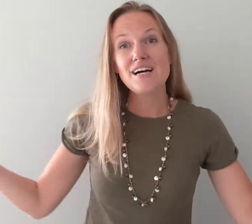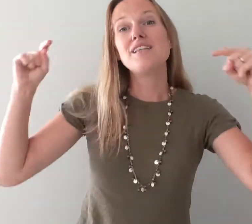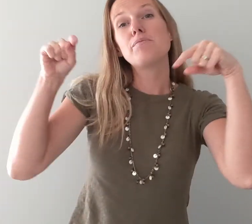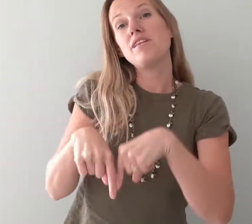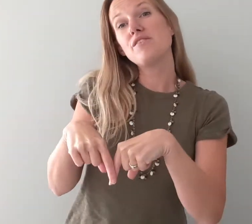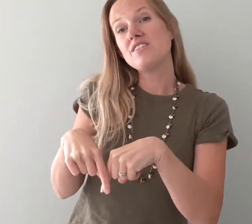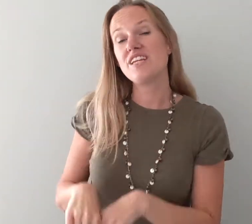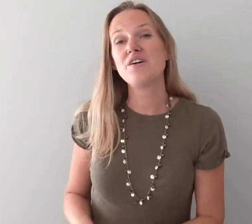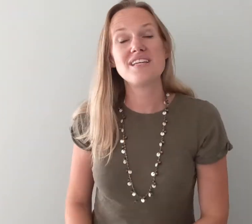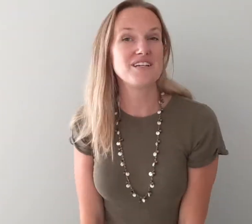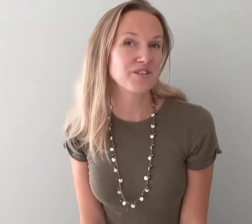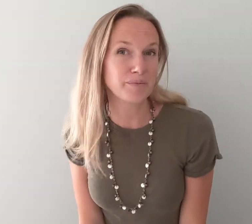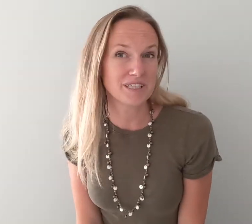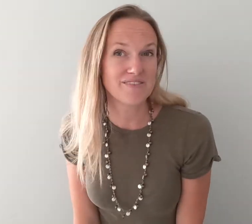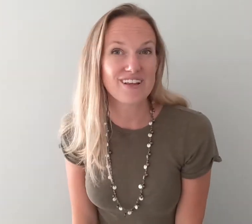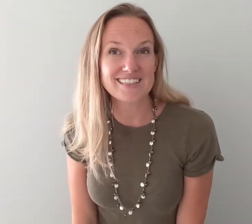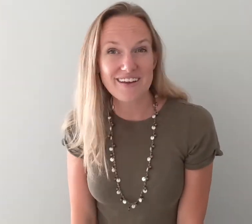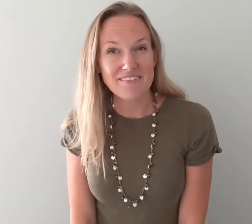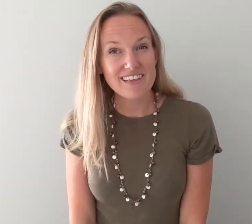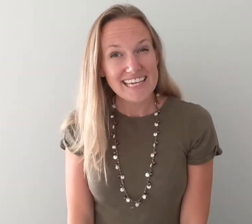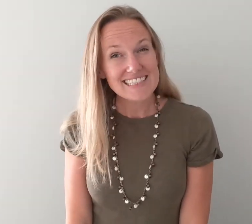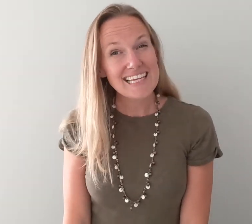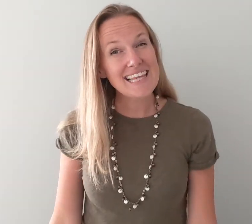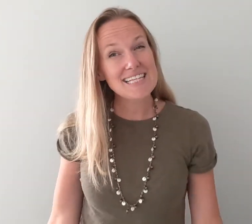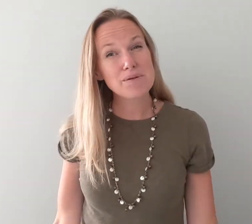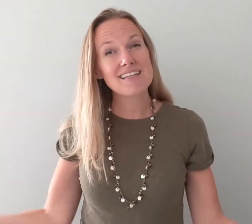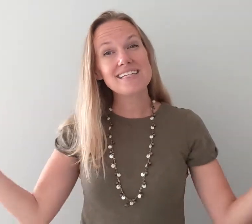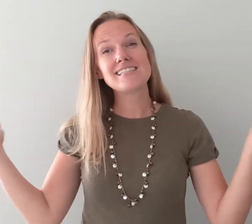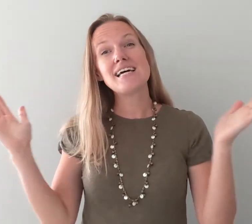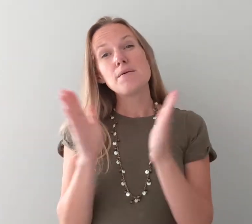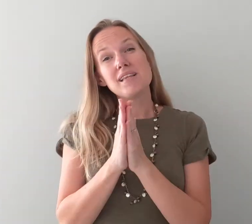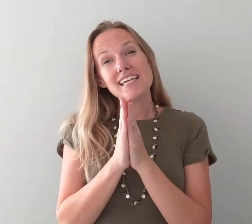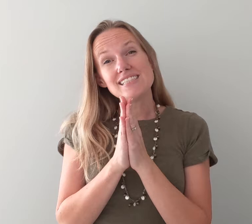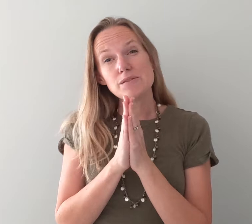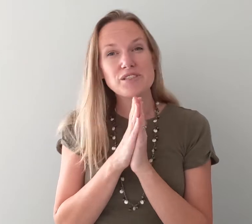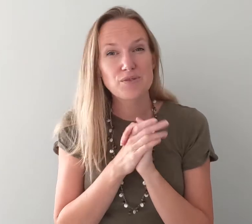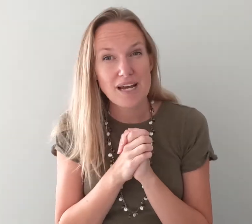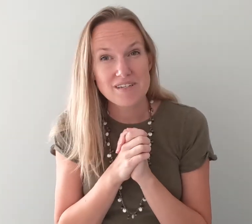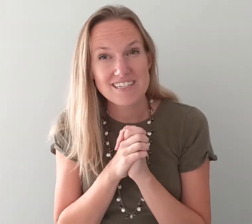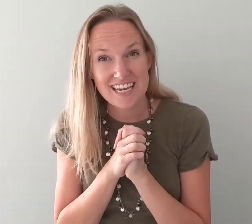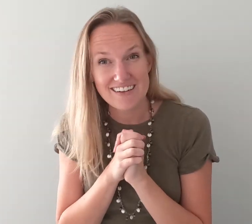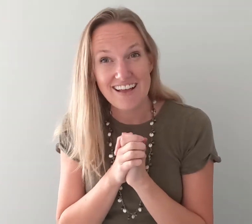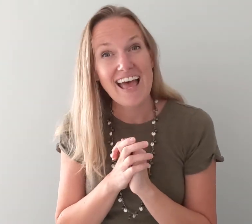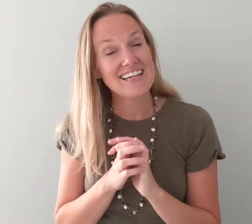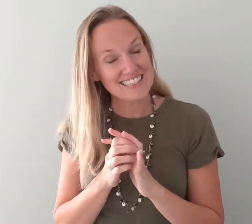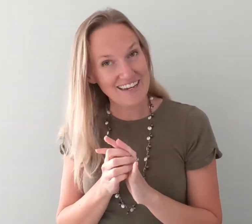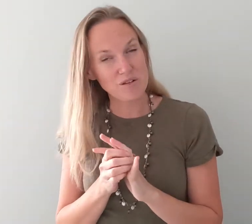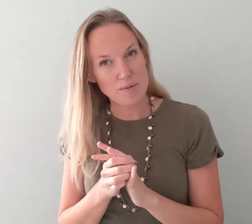Look below this video in the description for lots of helpful links. And last but not least, please subscribe to the channel and check out the